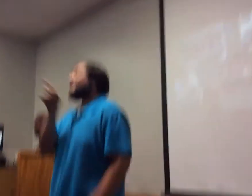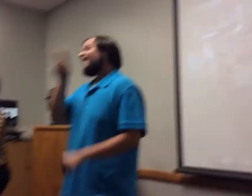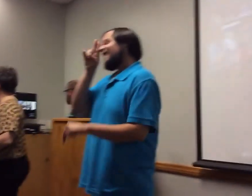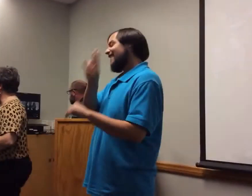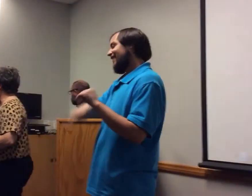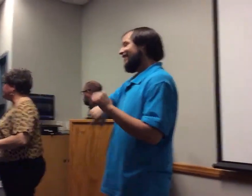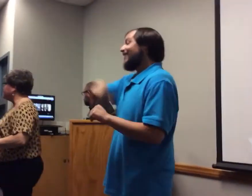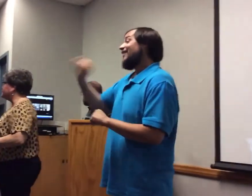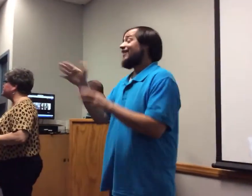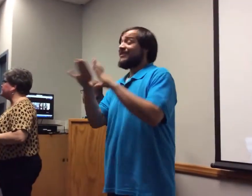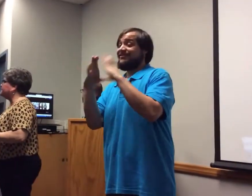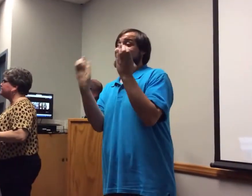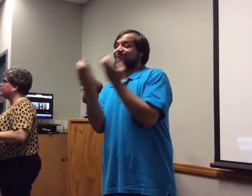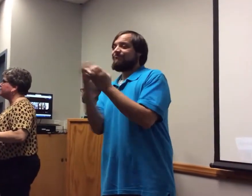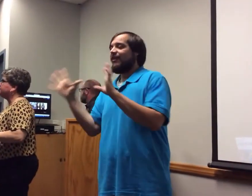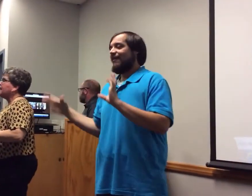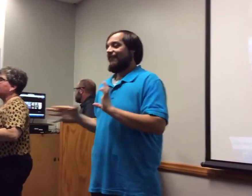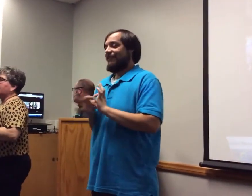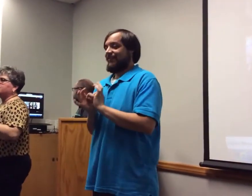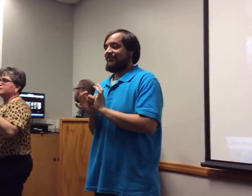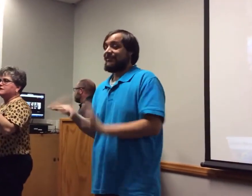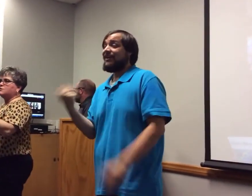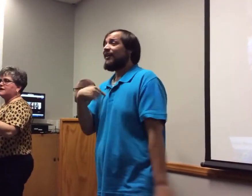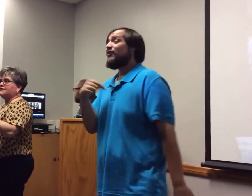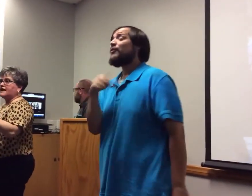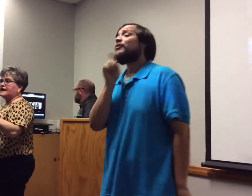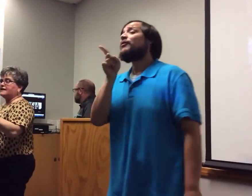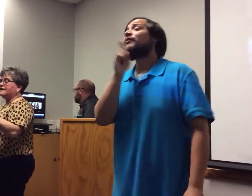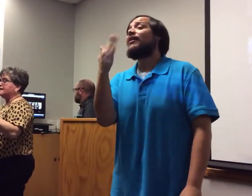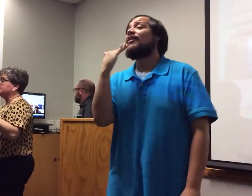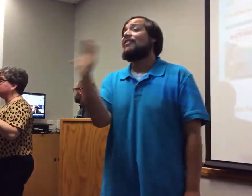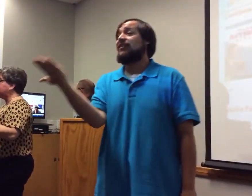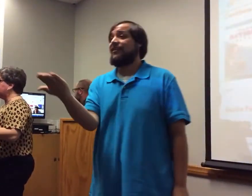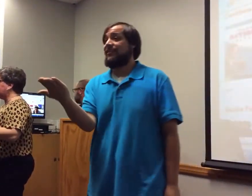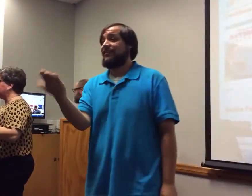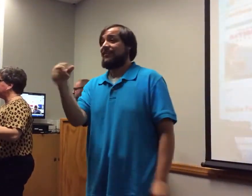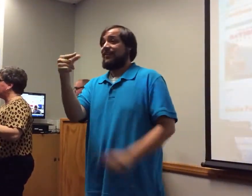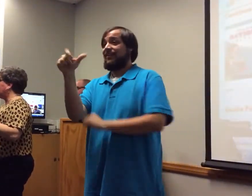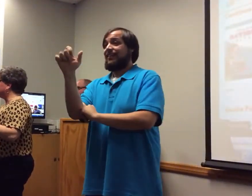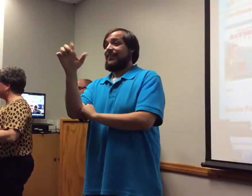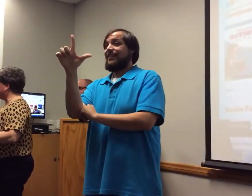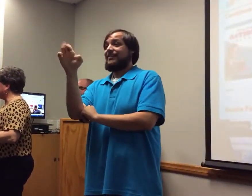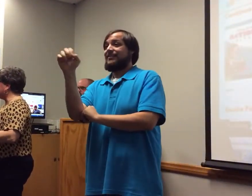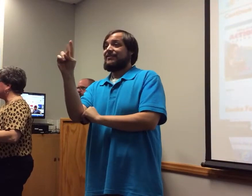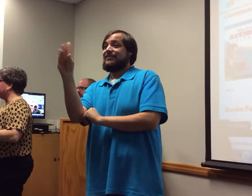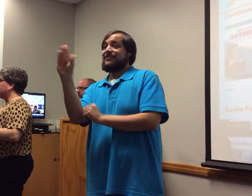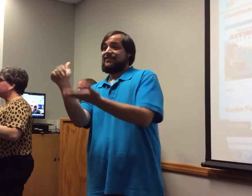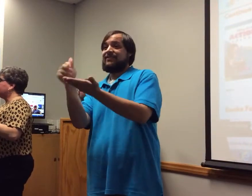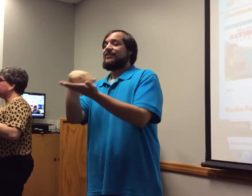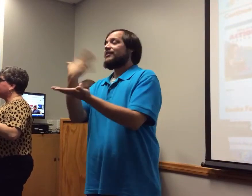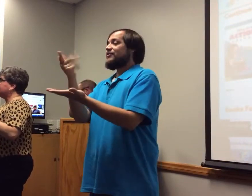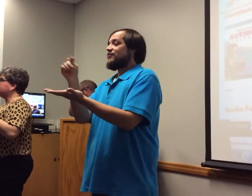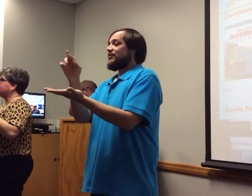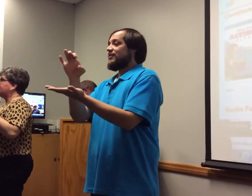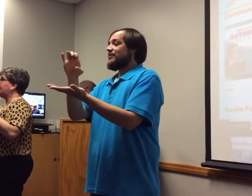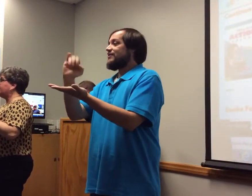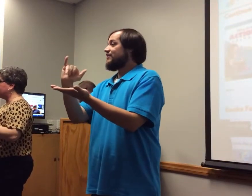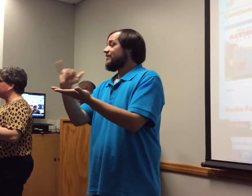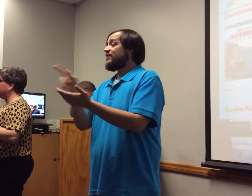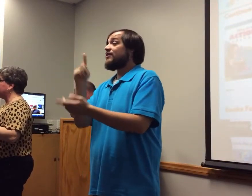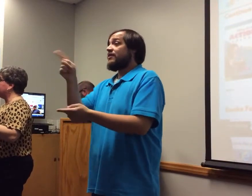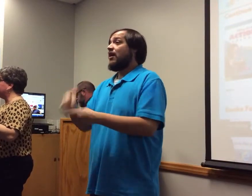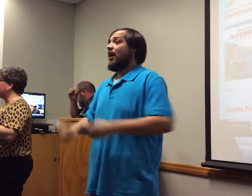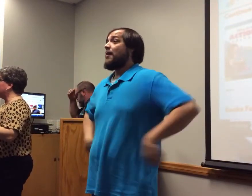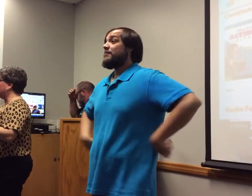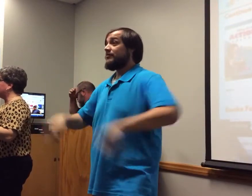the other classmates also to be involved. I really want to thank Linda and Tracy because they had